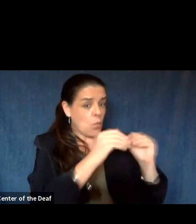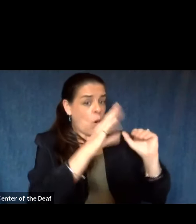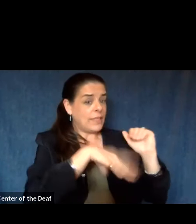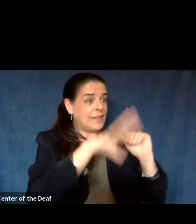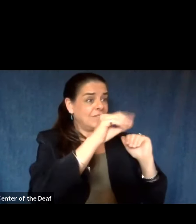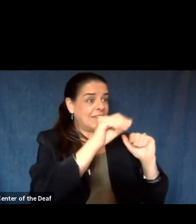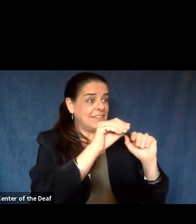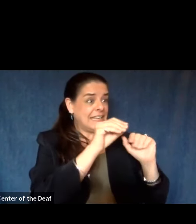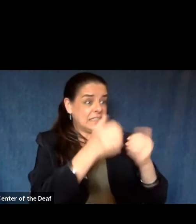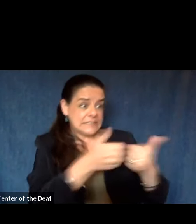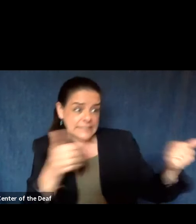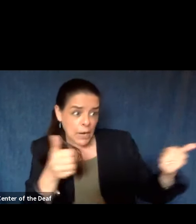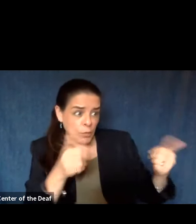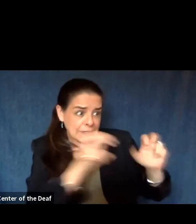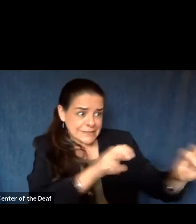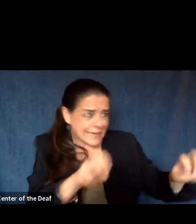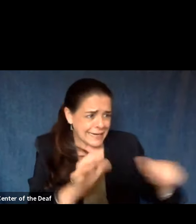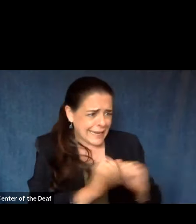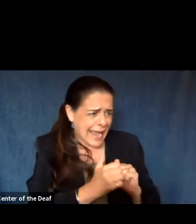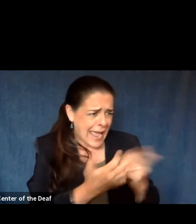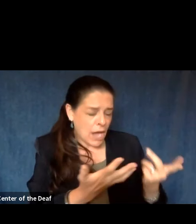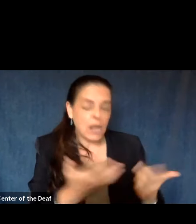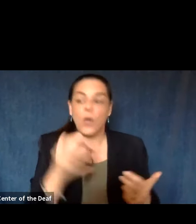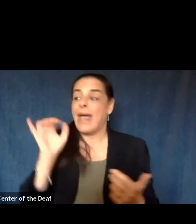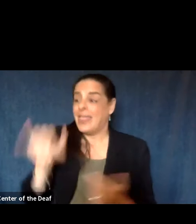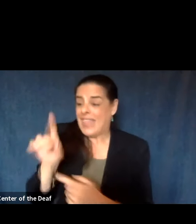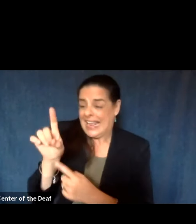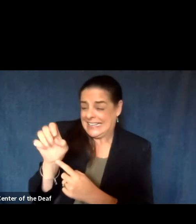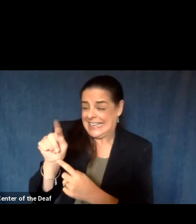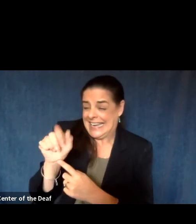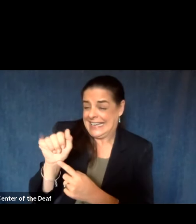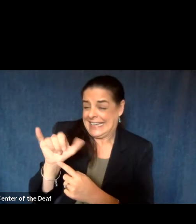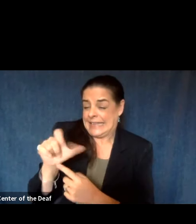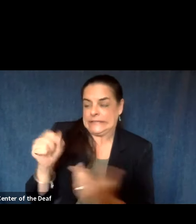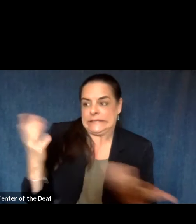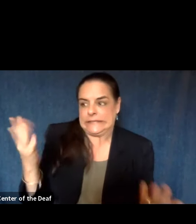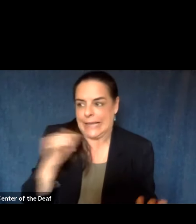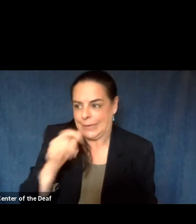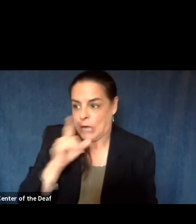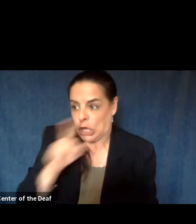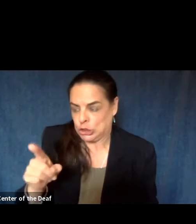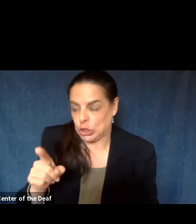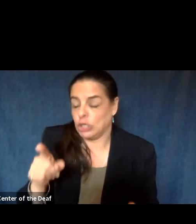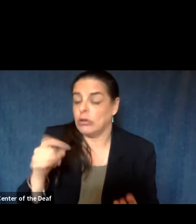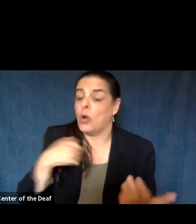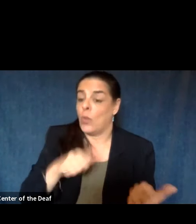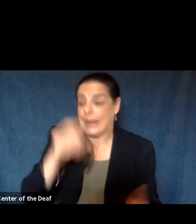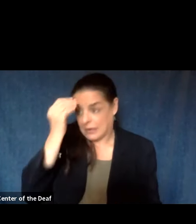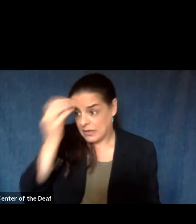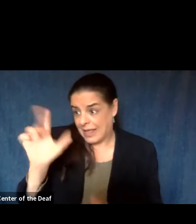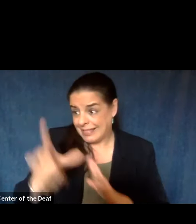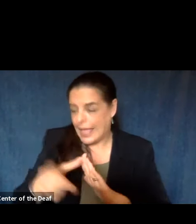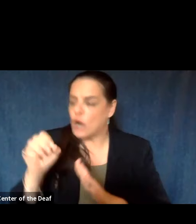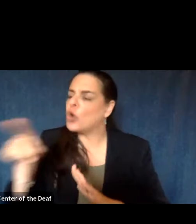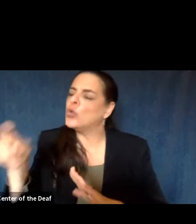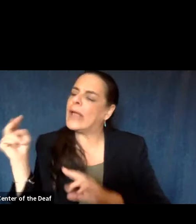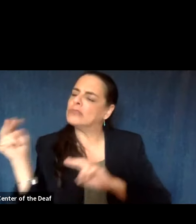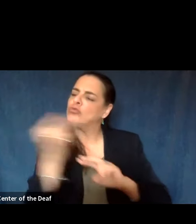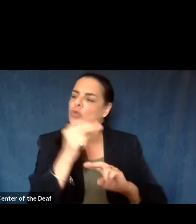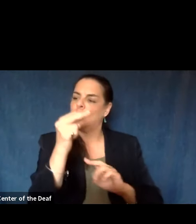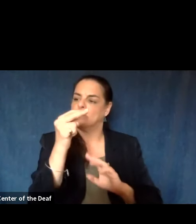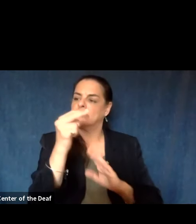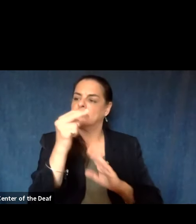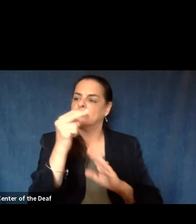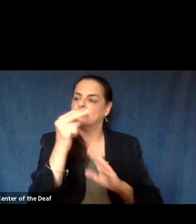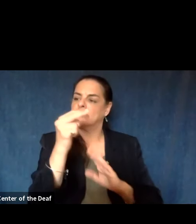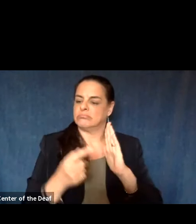head. And so we can get back to you on that, or you can read the guidance. For some of those specific questions, if you want to